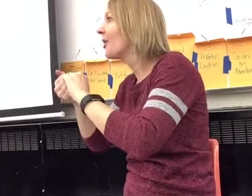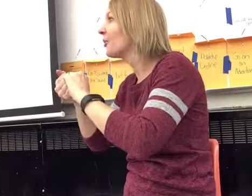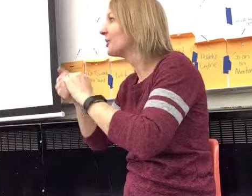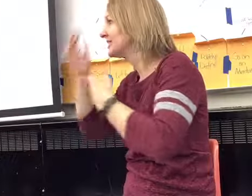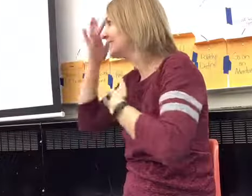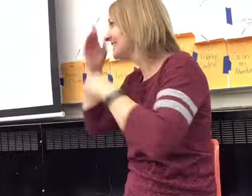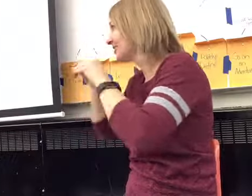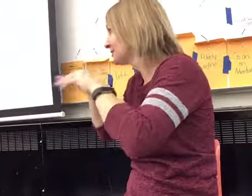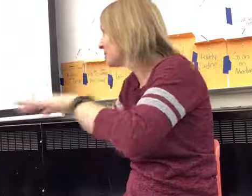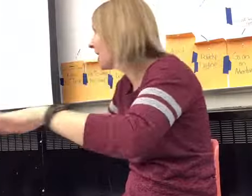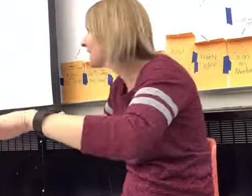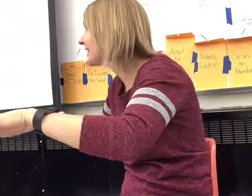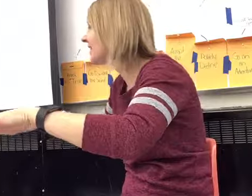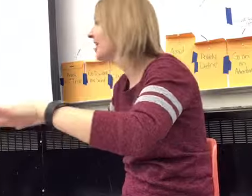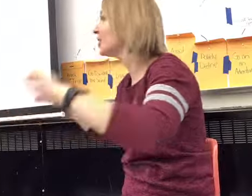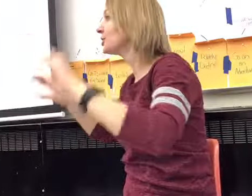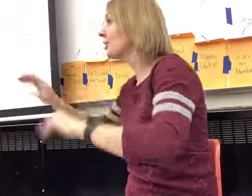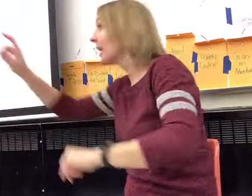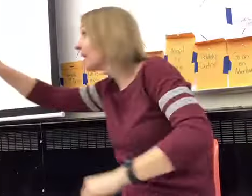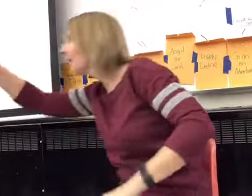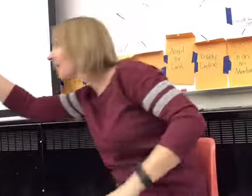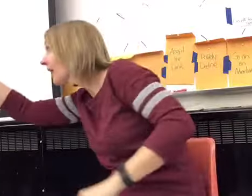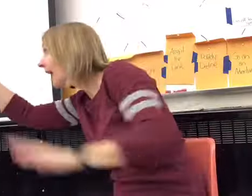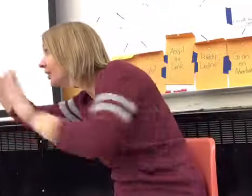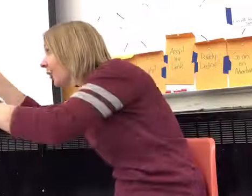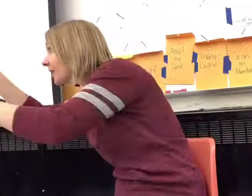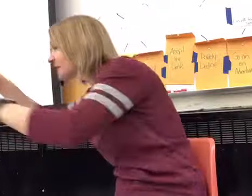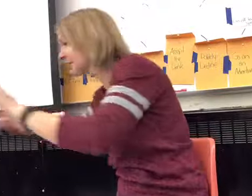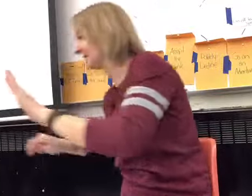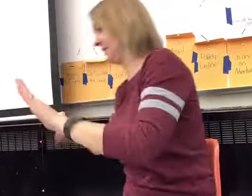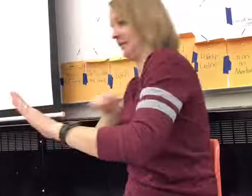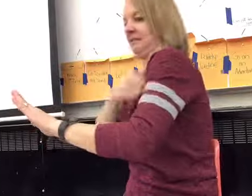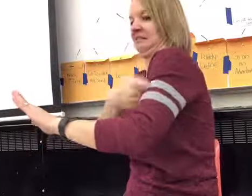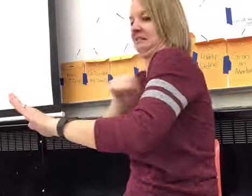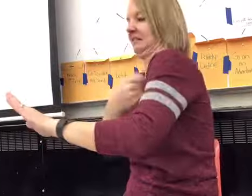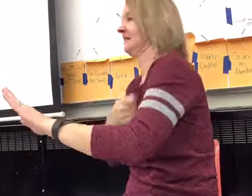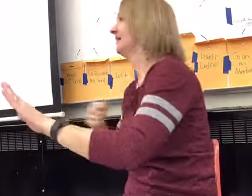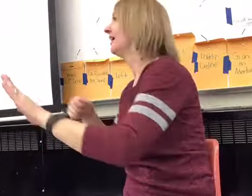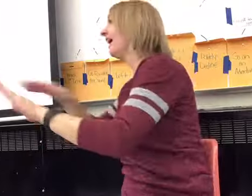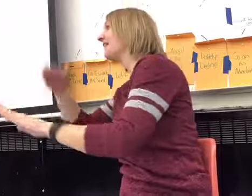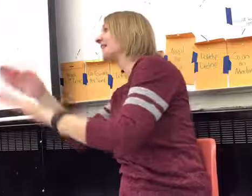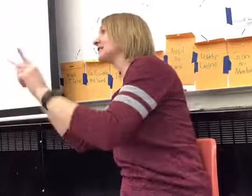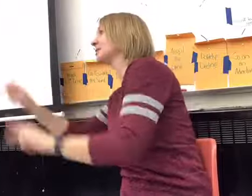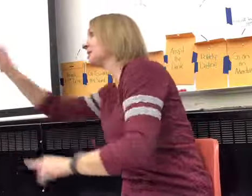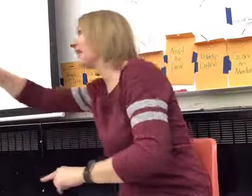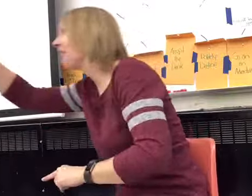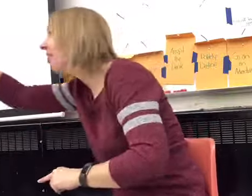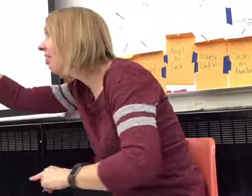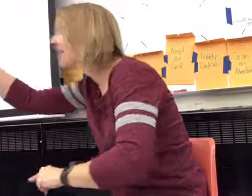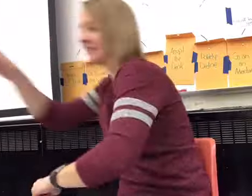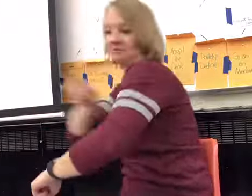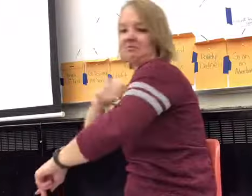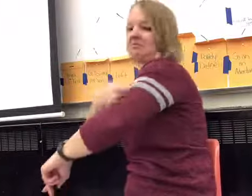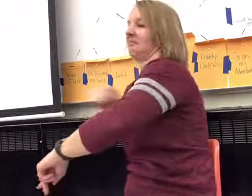And so they do your eye, wipe it off on their shirt, do it on the next person's eye. And by the way, if somebody